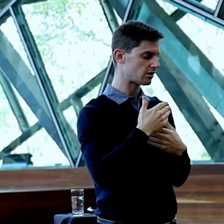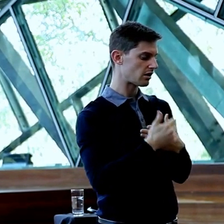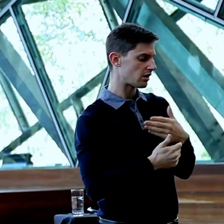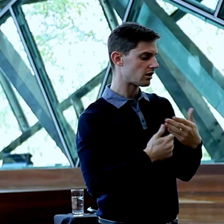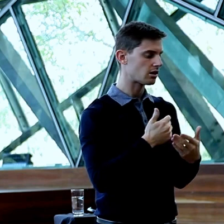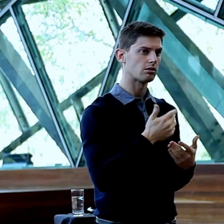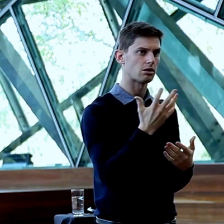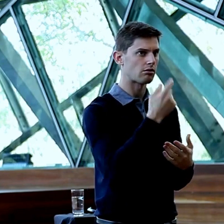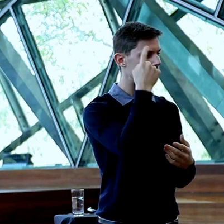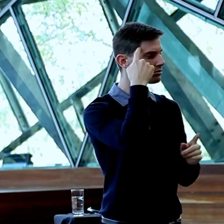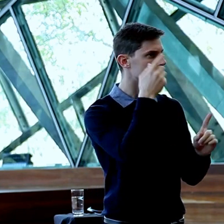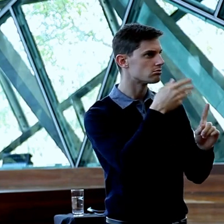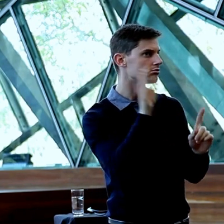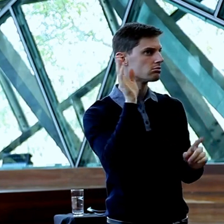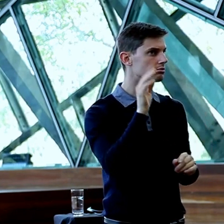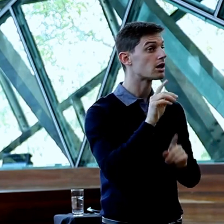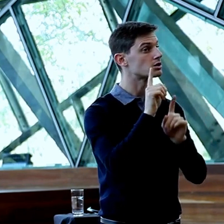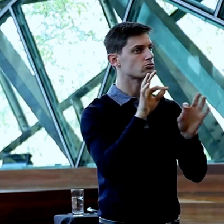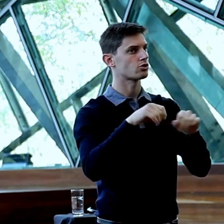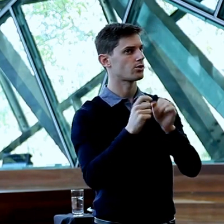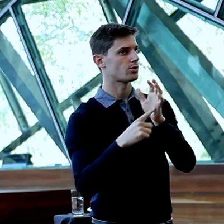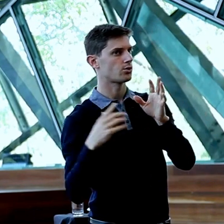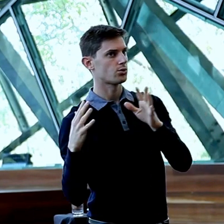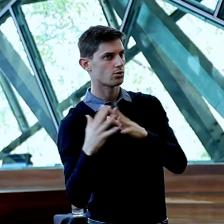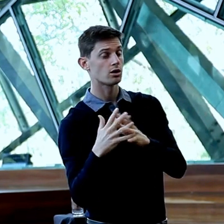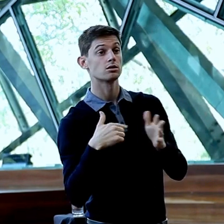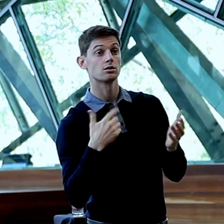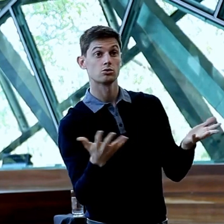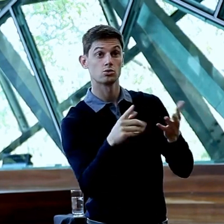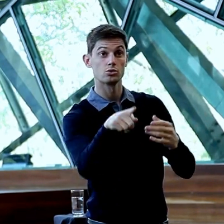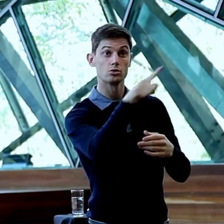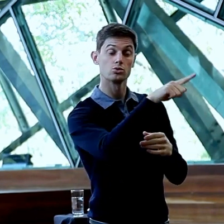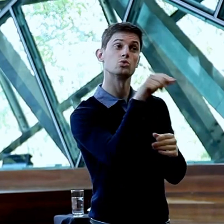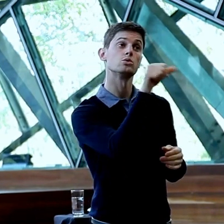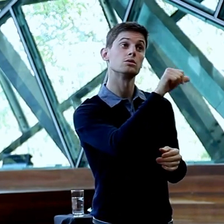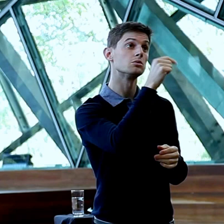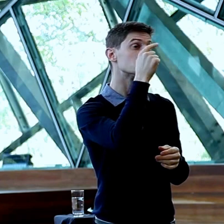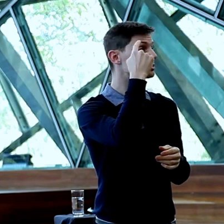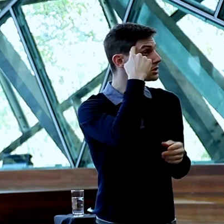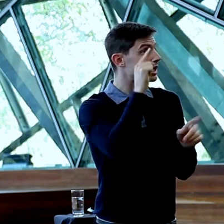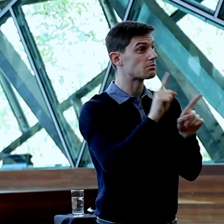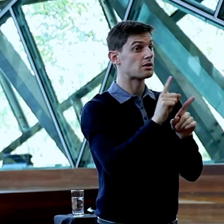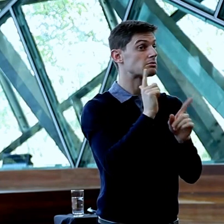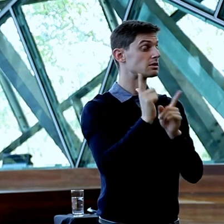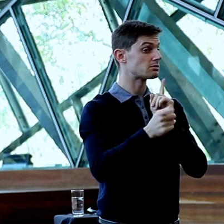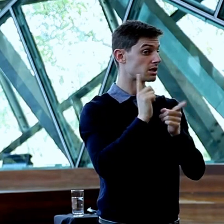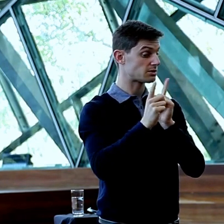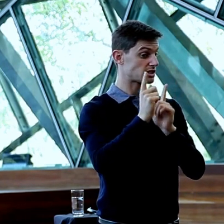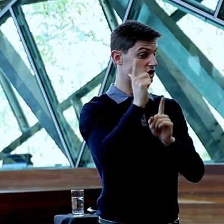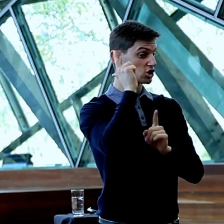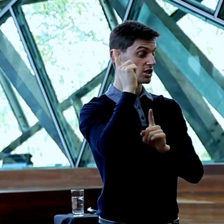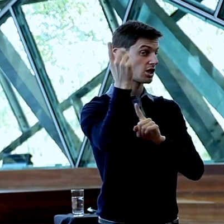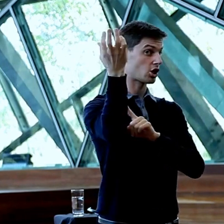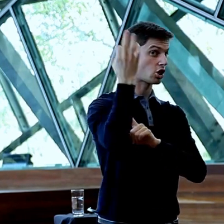law. Now, my challenge for all of you is to do just that. Now, sometimes when the teacher says no, listen to it, but in